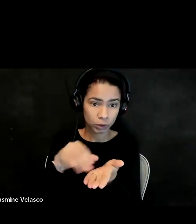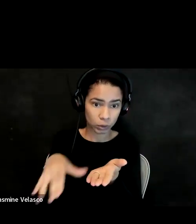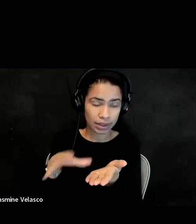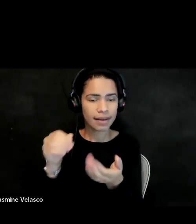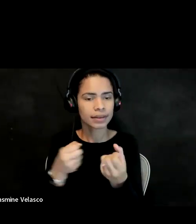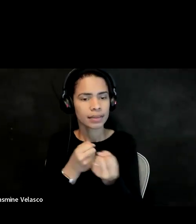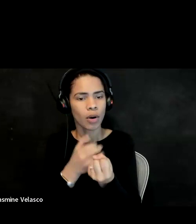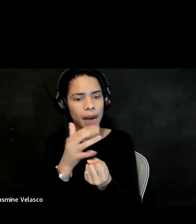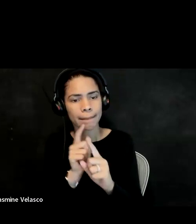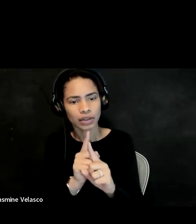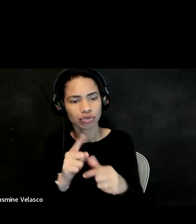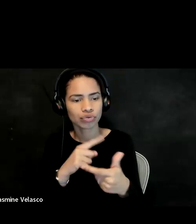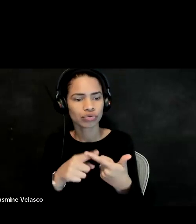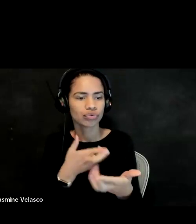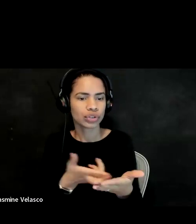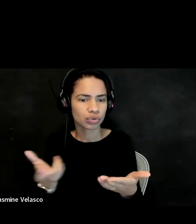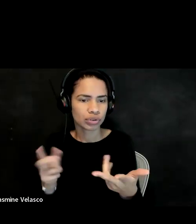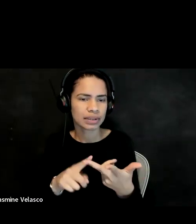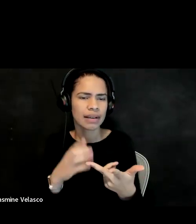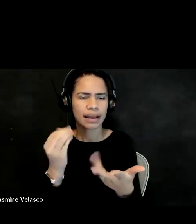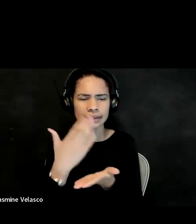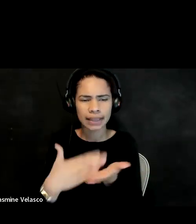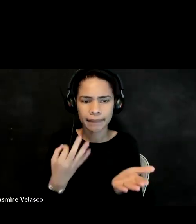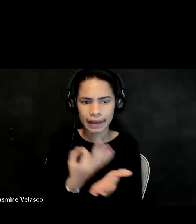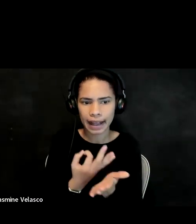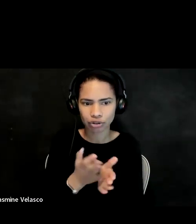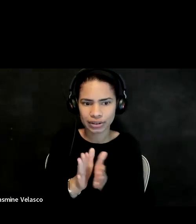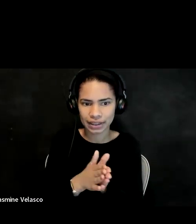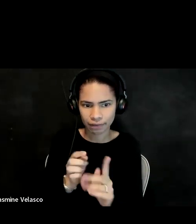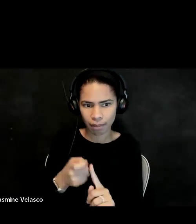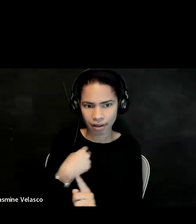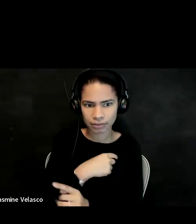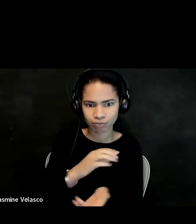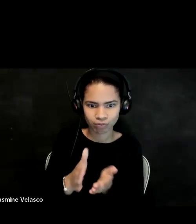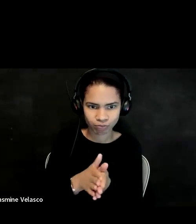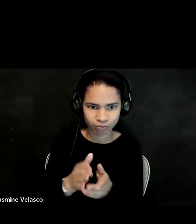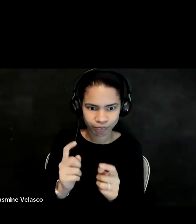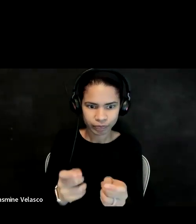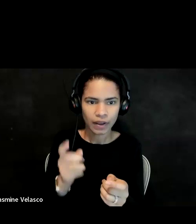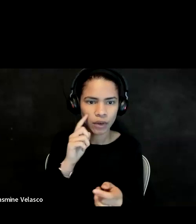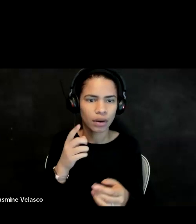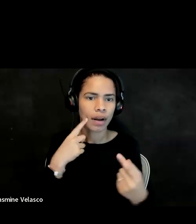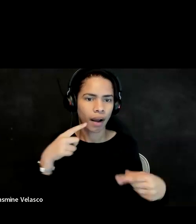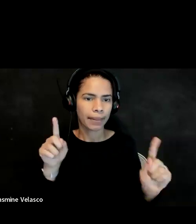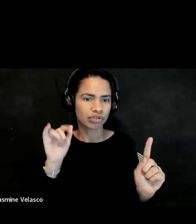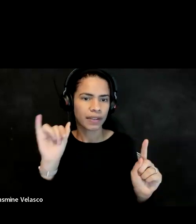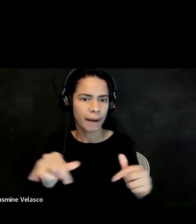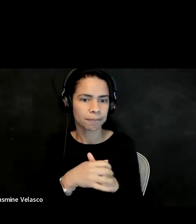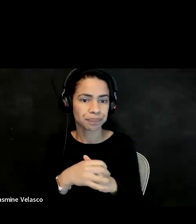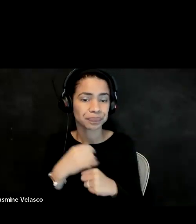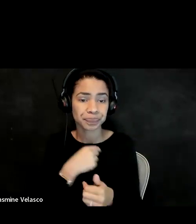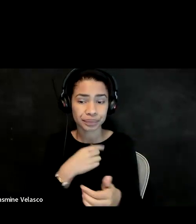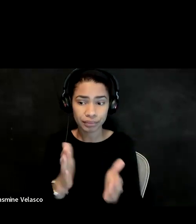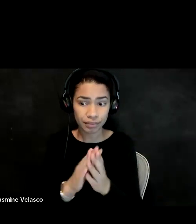by mentorship, resources, and a bit of financial incentive from us to accomplish this. And all we ask kind